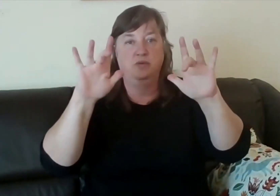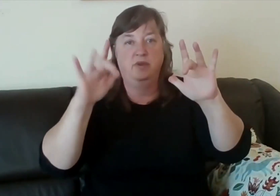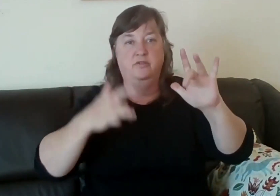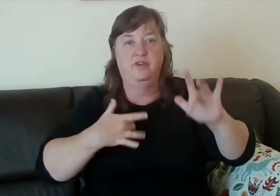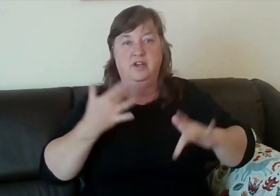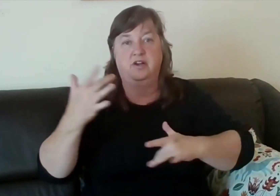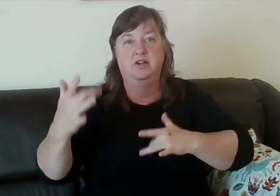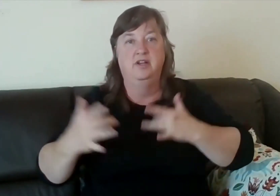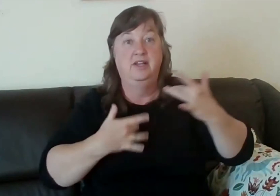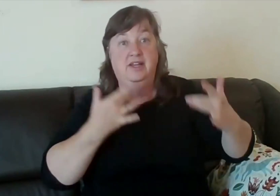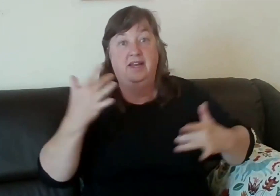middle finger.